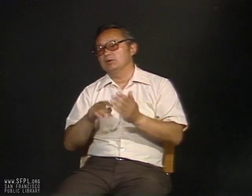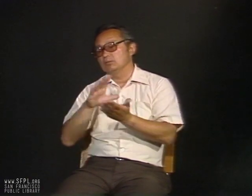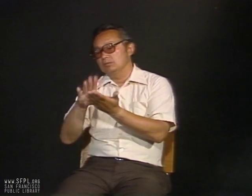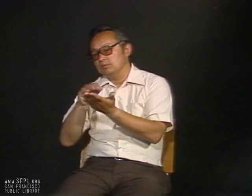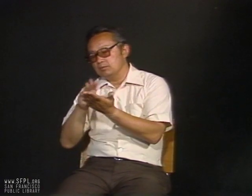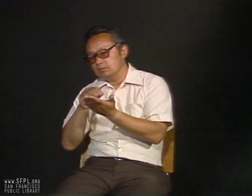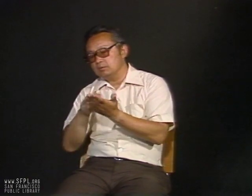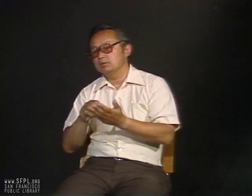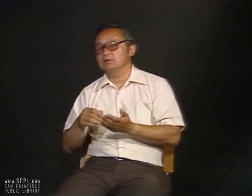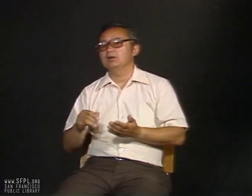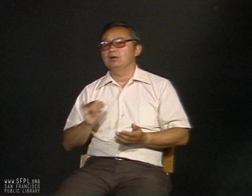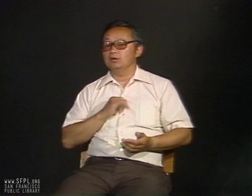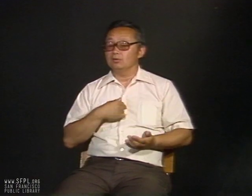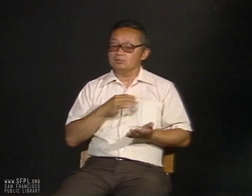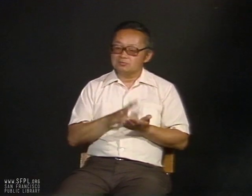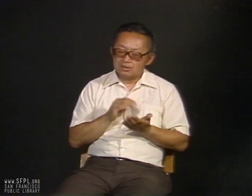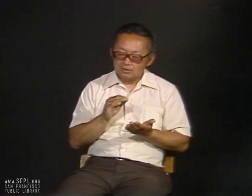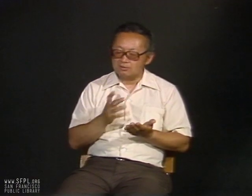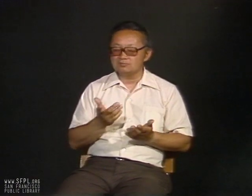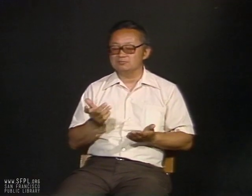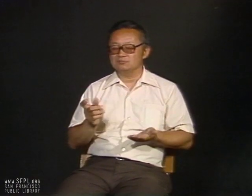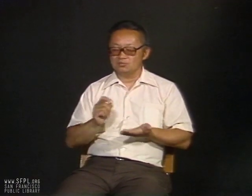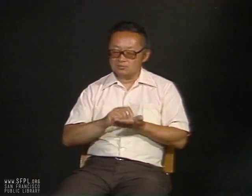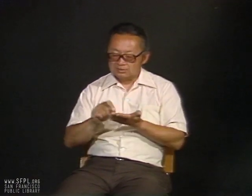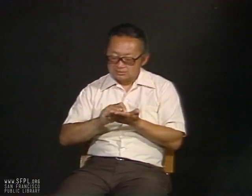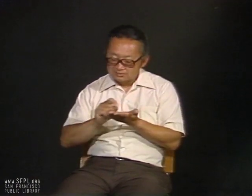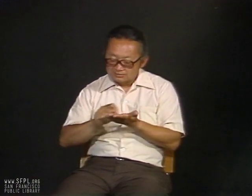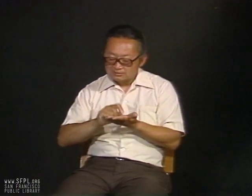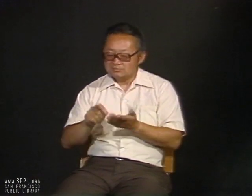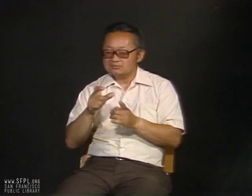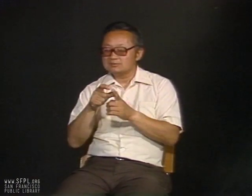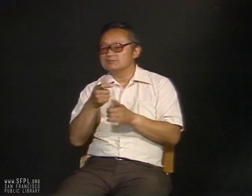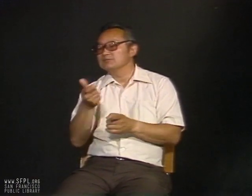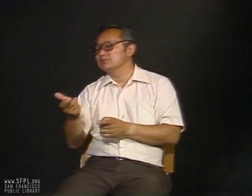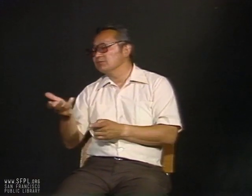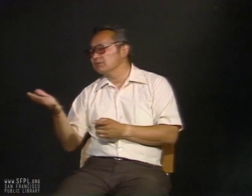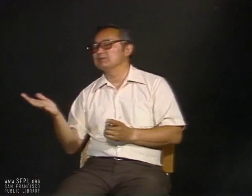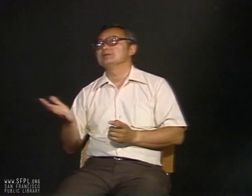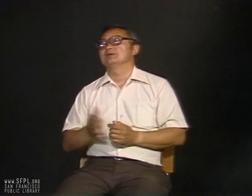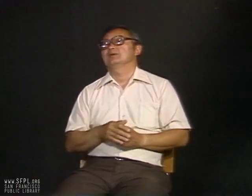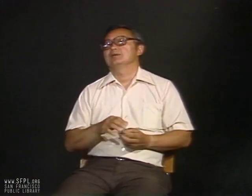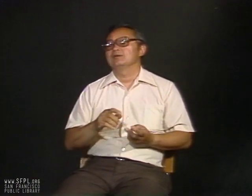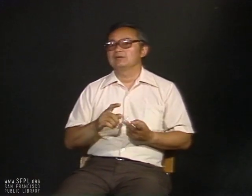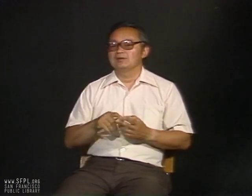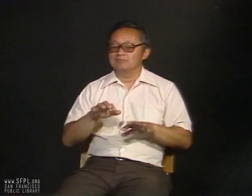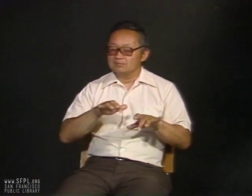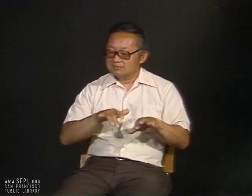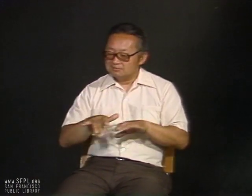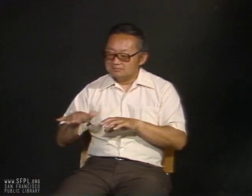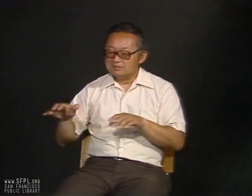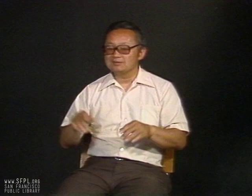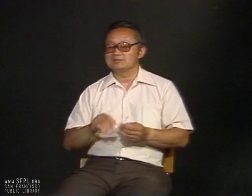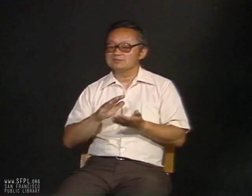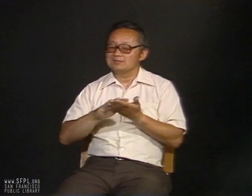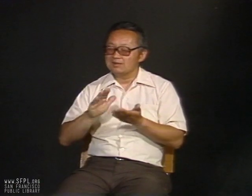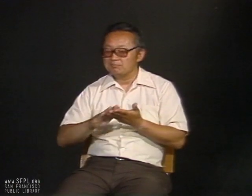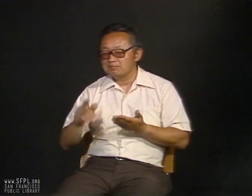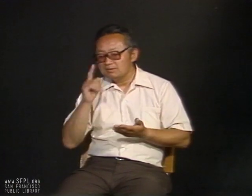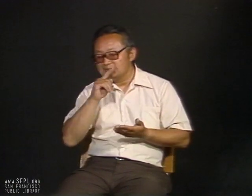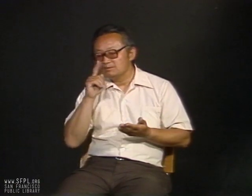deaf students. They taught us to read, write, just a few words, to play piano, and clean